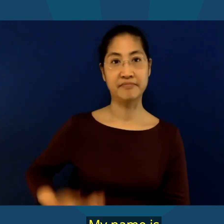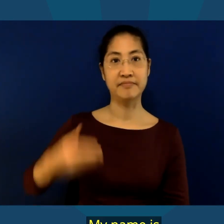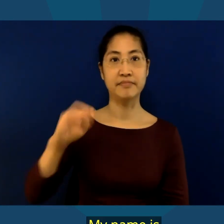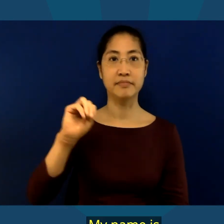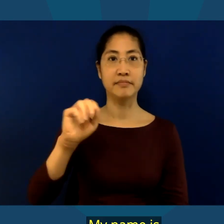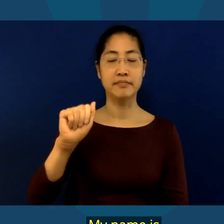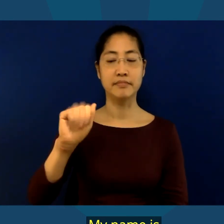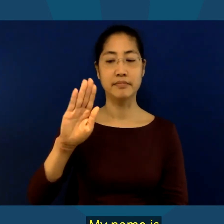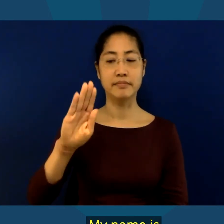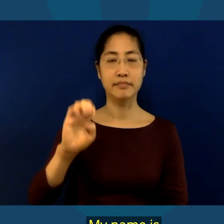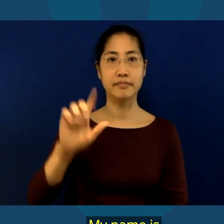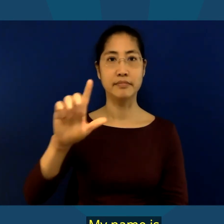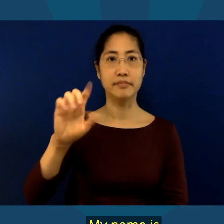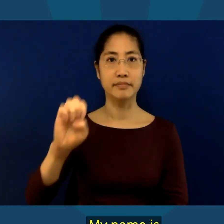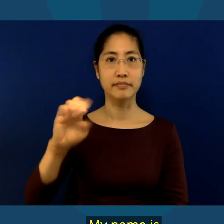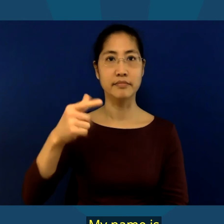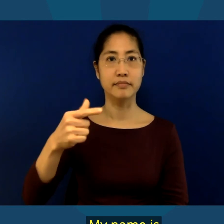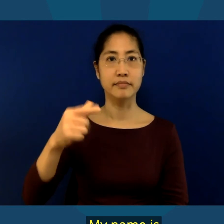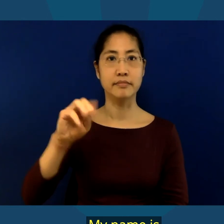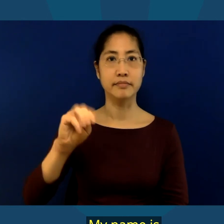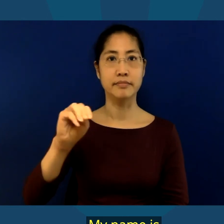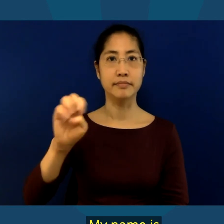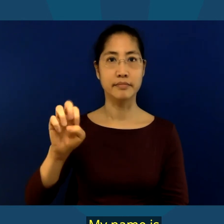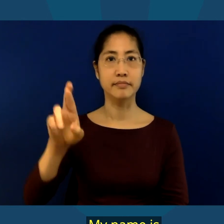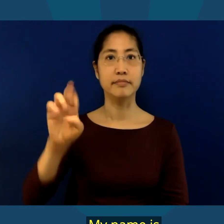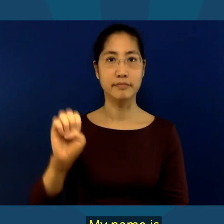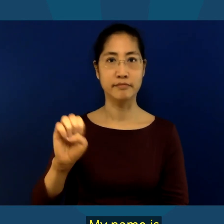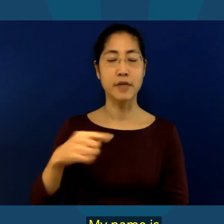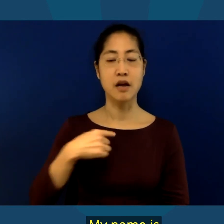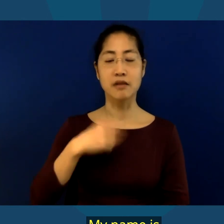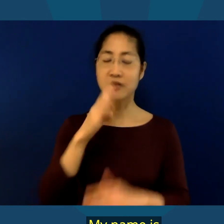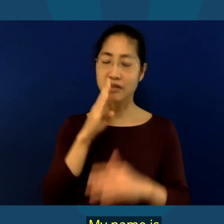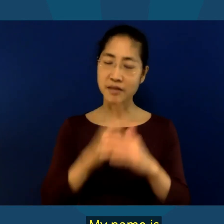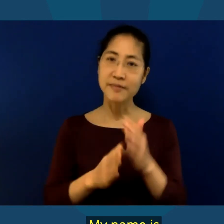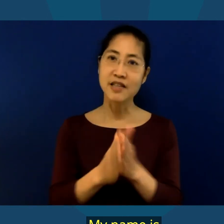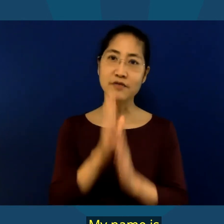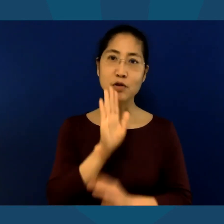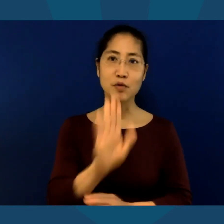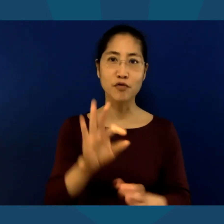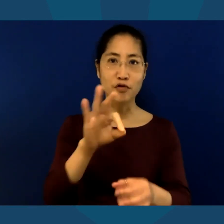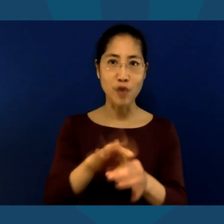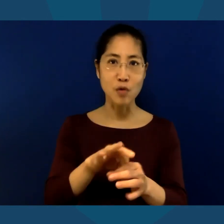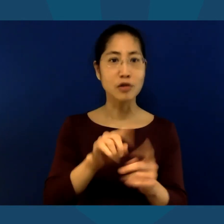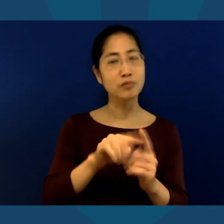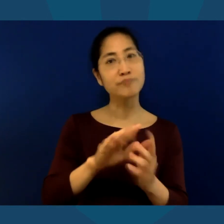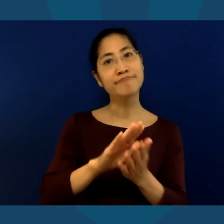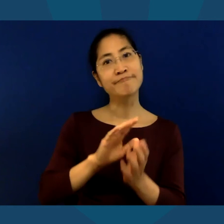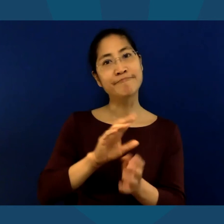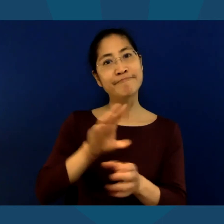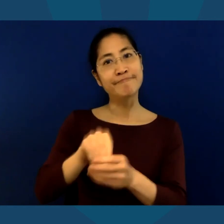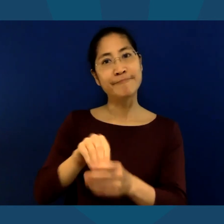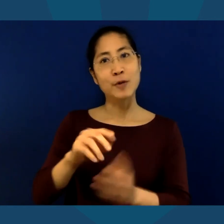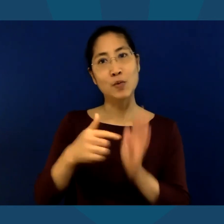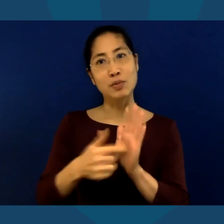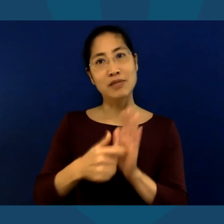My name is Mabel Gummery, and I humbly ask for your vote for House of Representatives